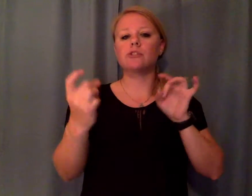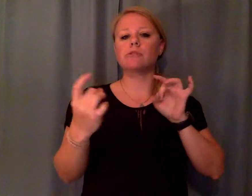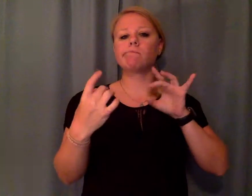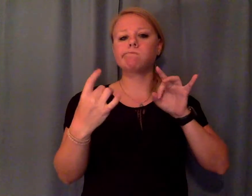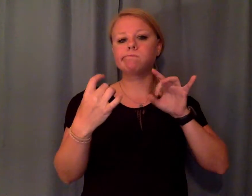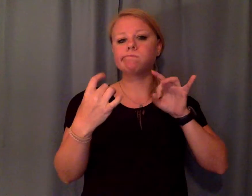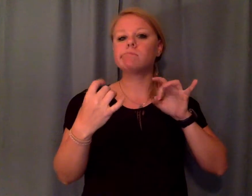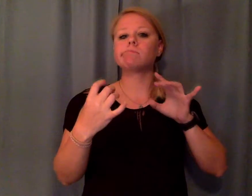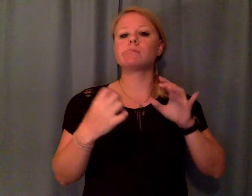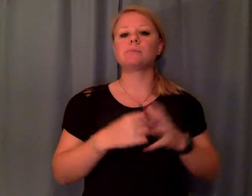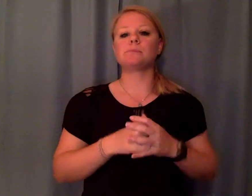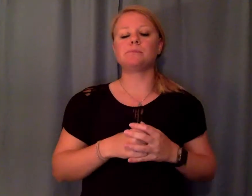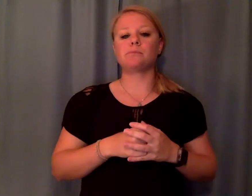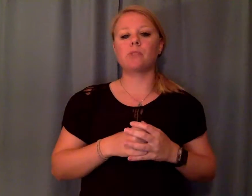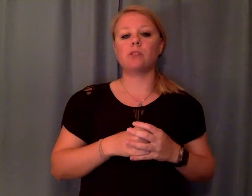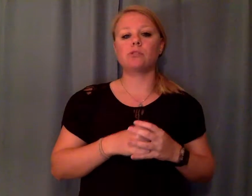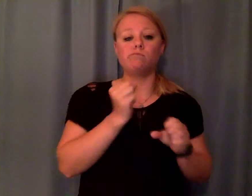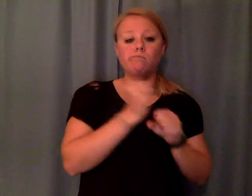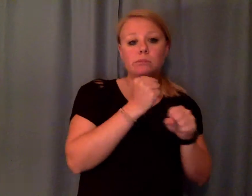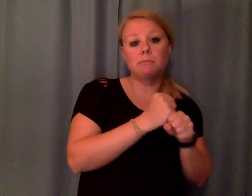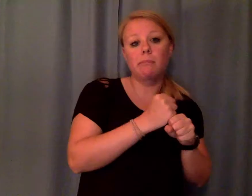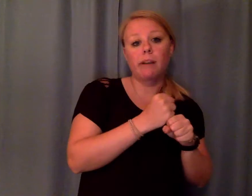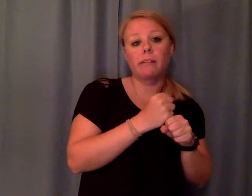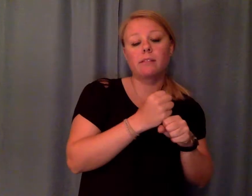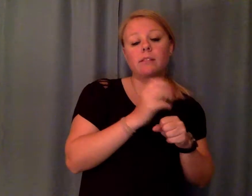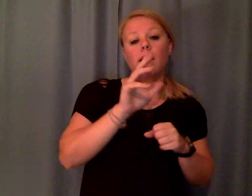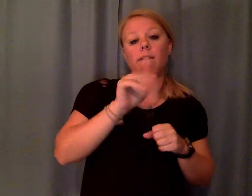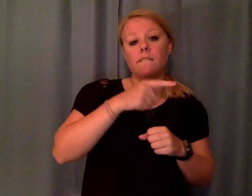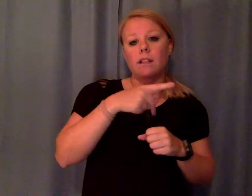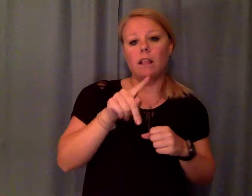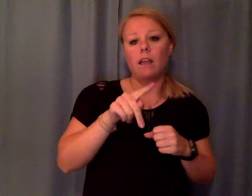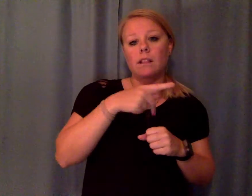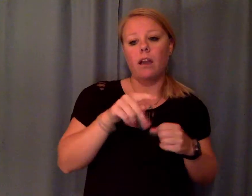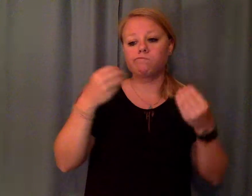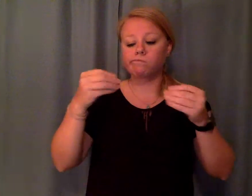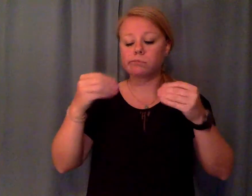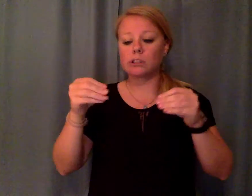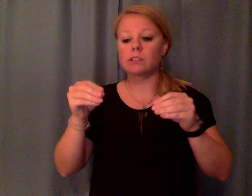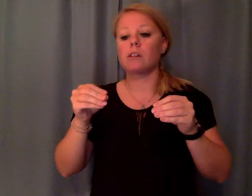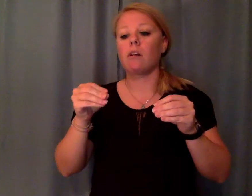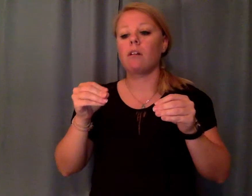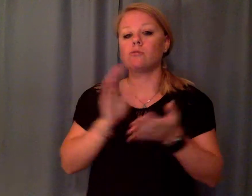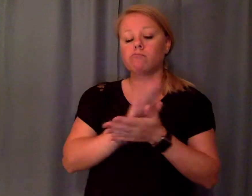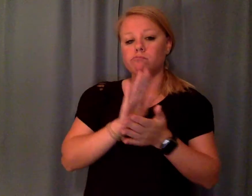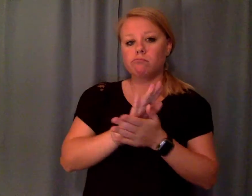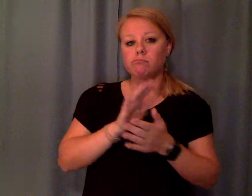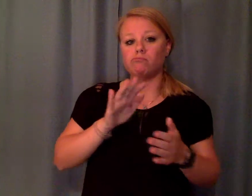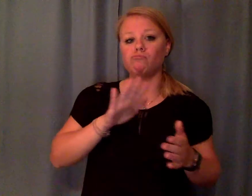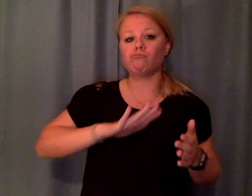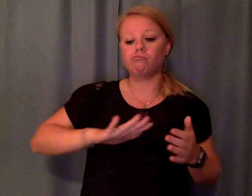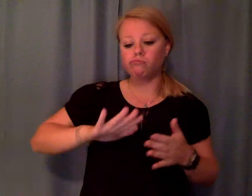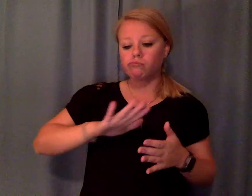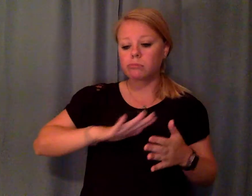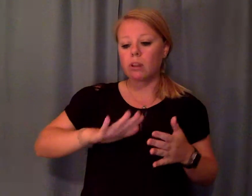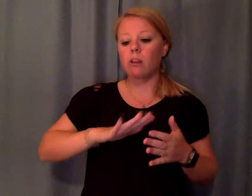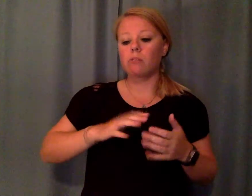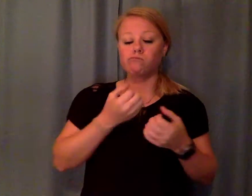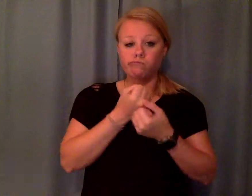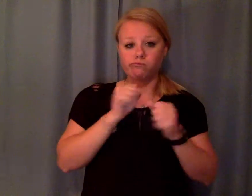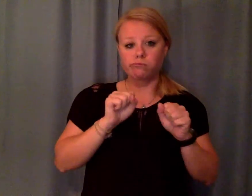we design the app and we sell it, it will be free to local districts and other districts that we sell